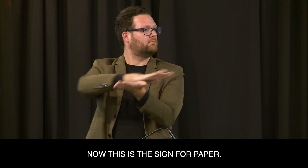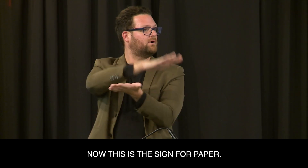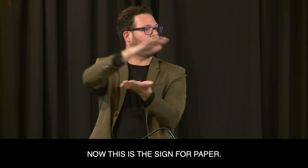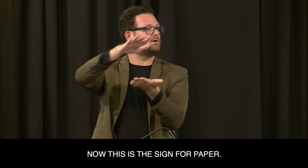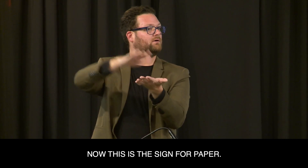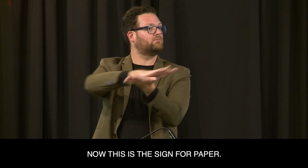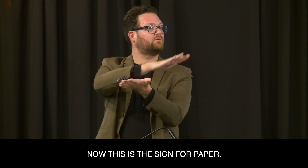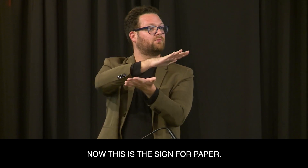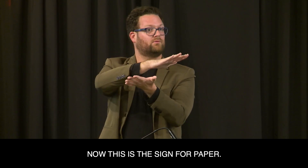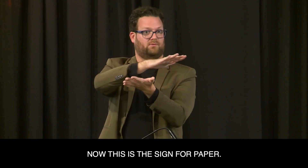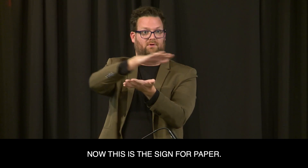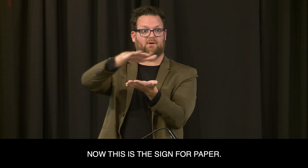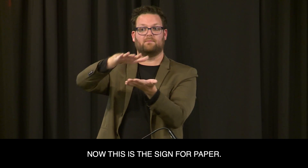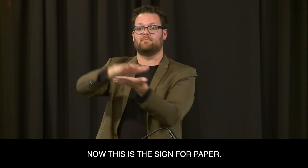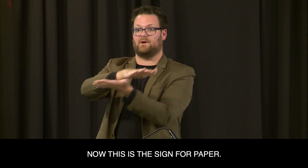Now, this is the sign for paper.